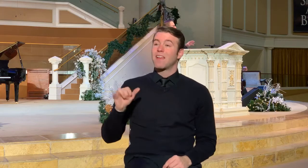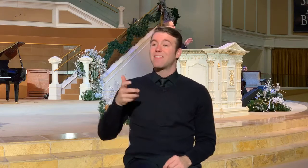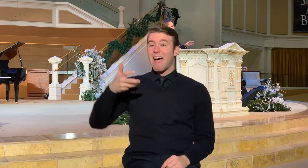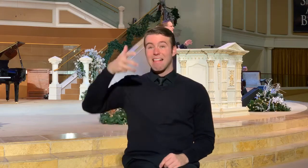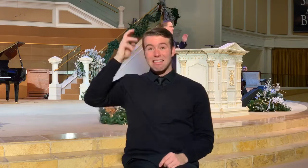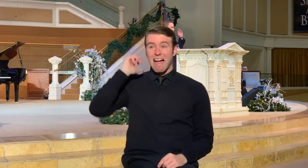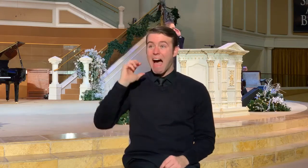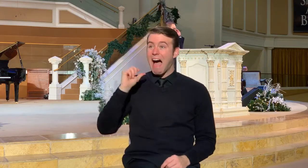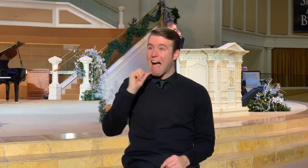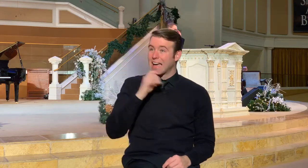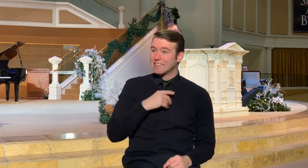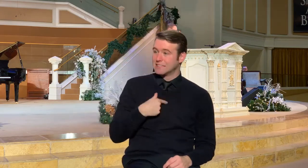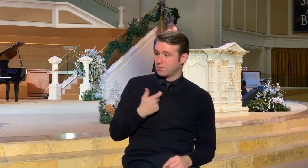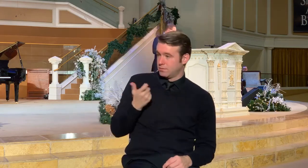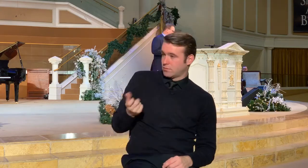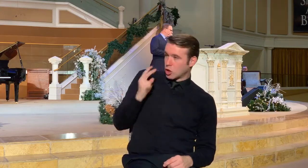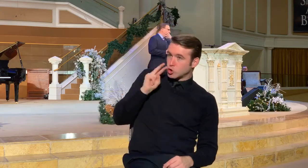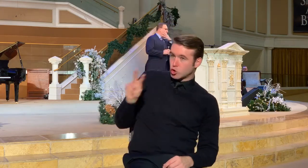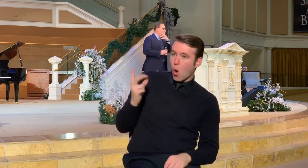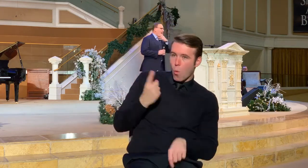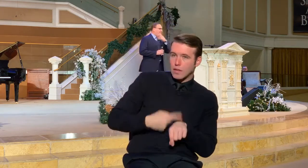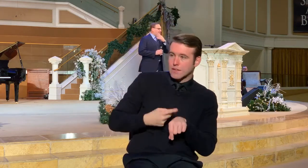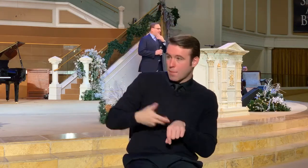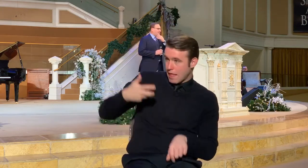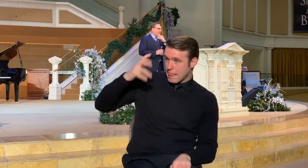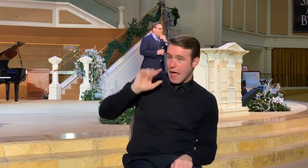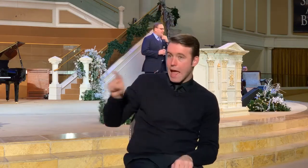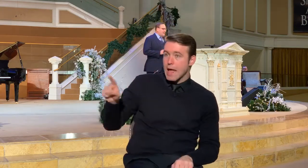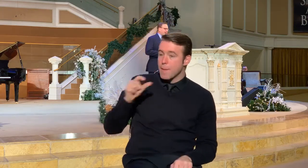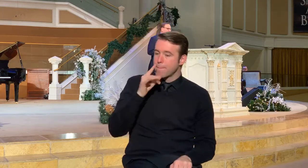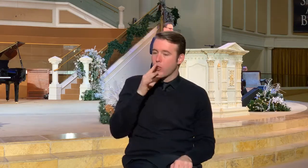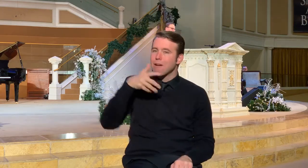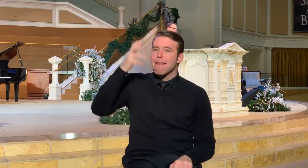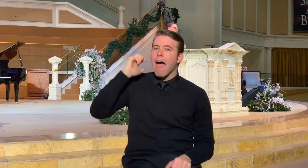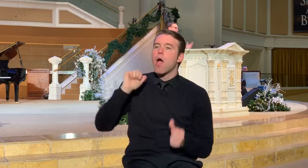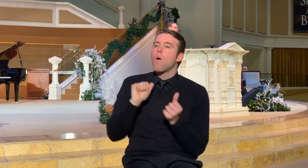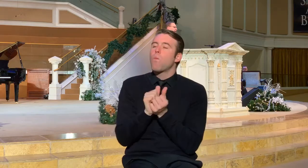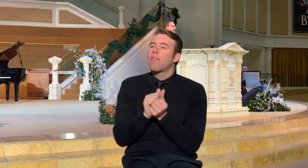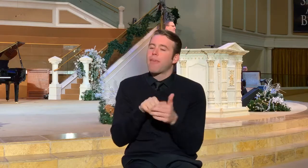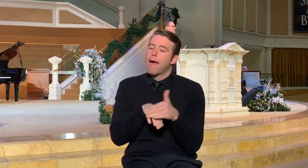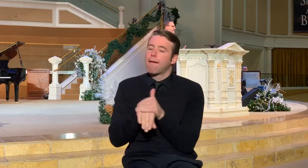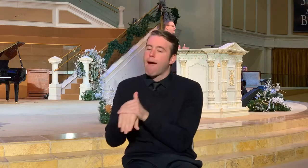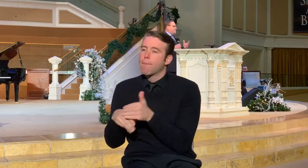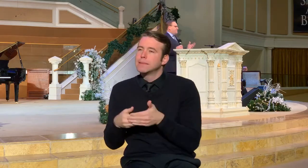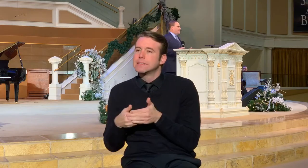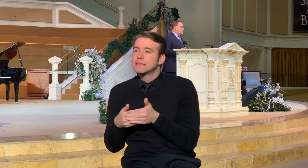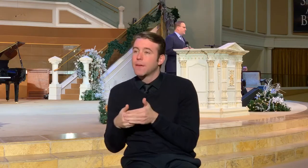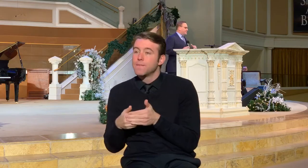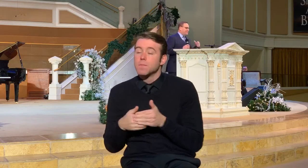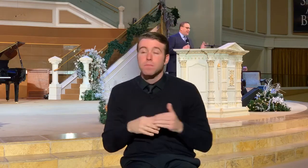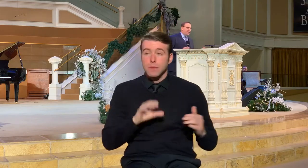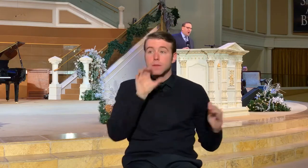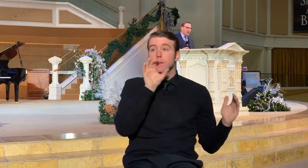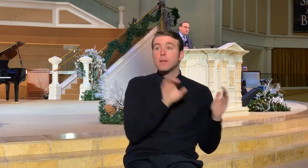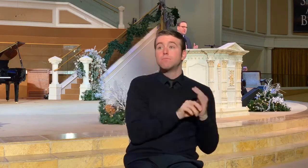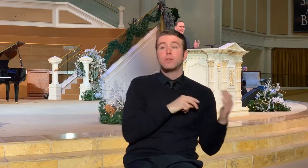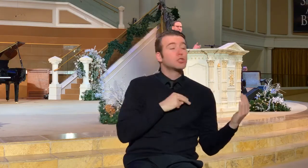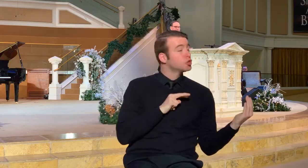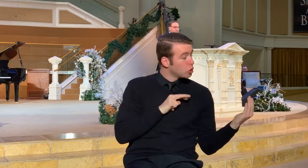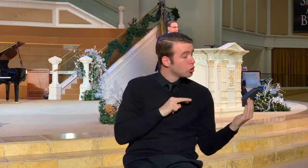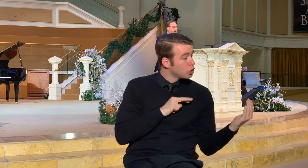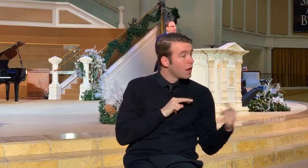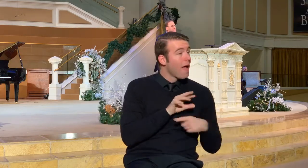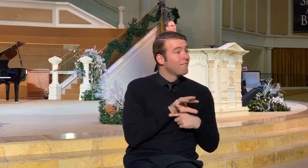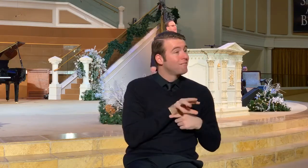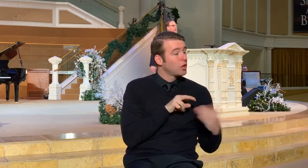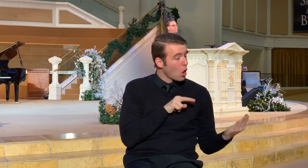lioness as we did with her cubs, watching, I thought I had seen it in pictures and videos and